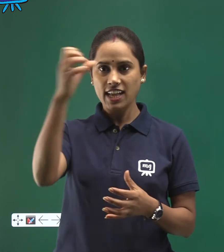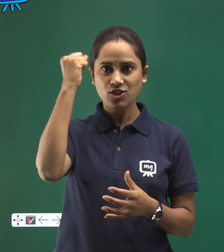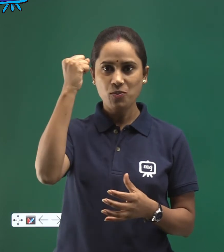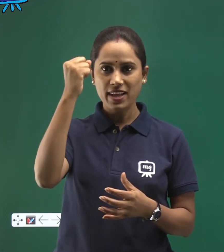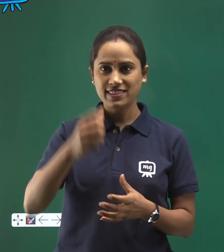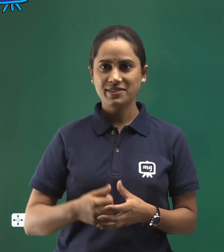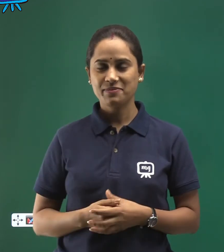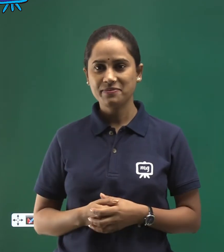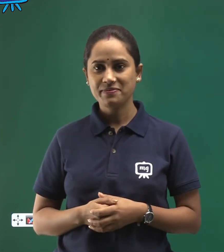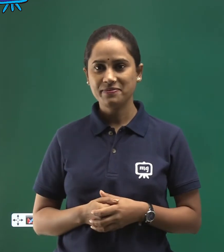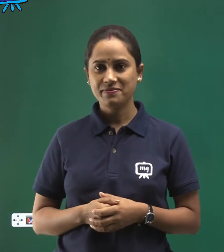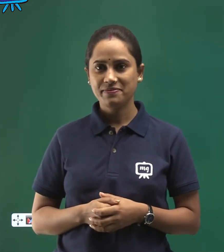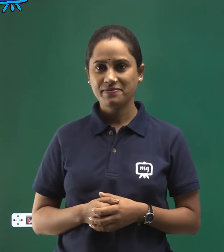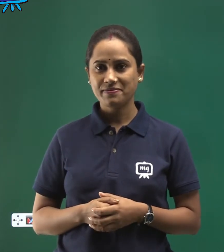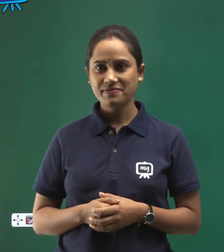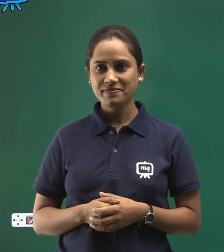achievements